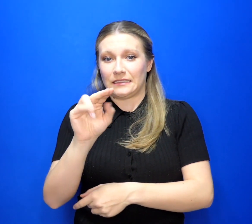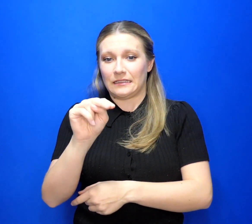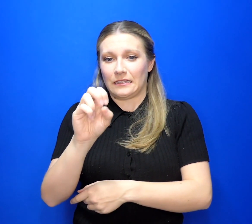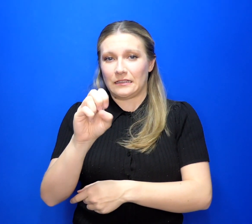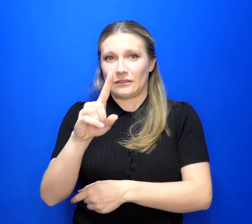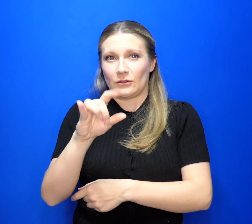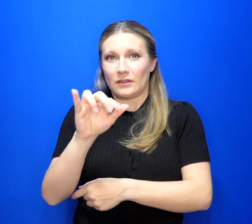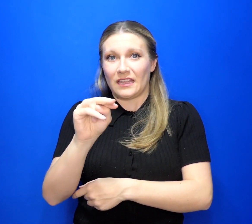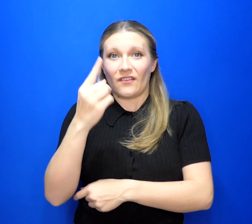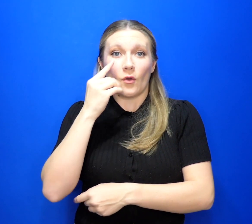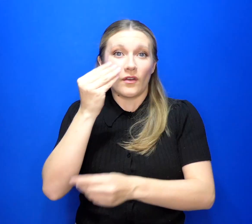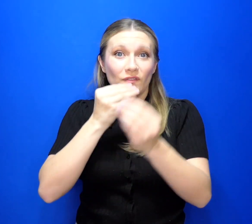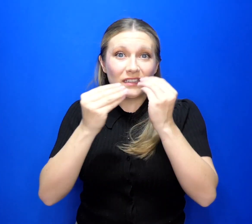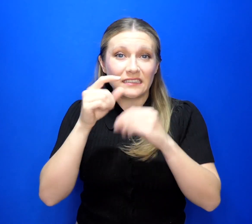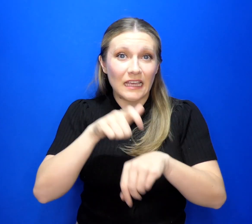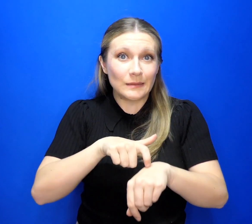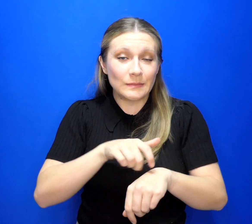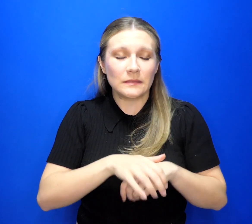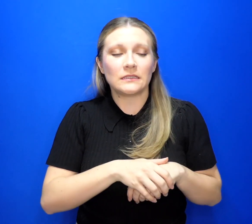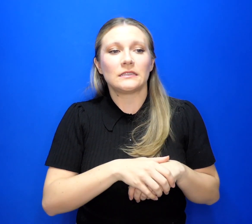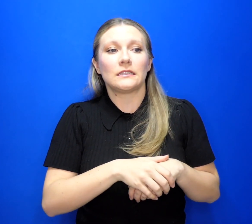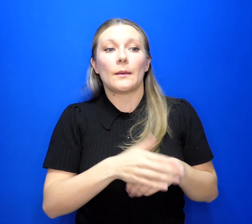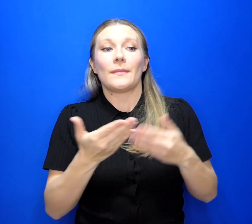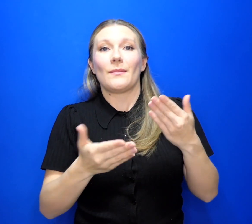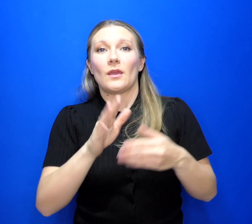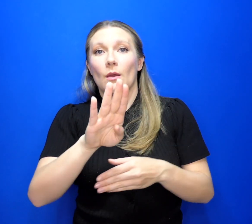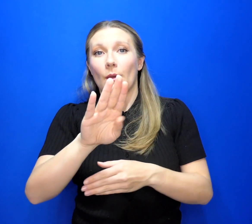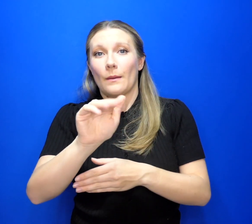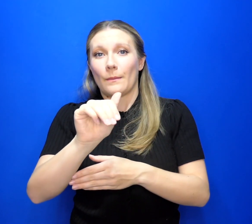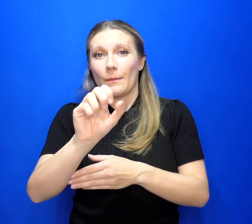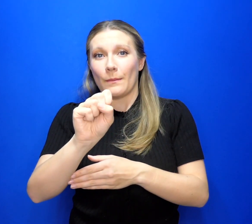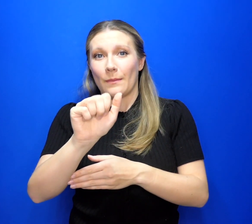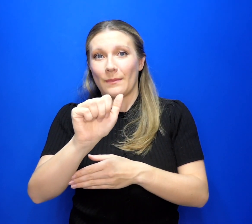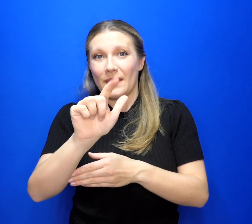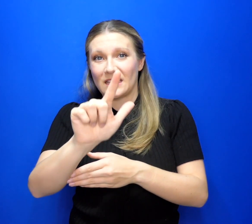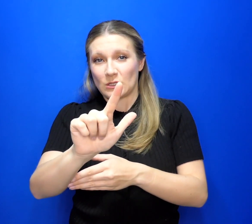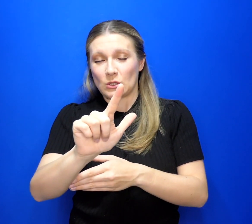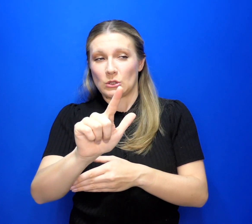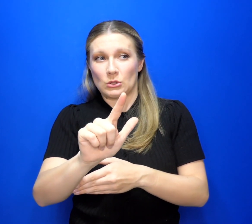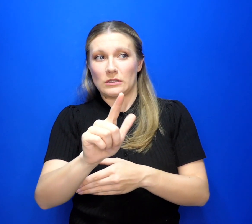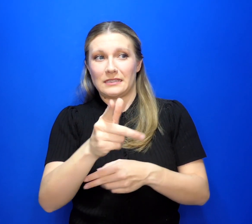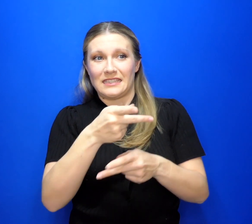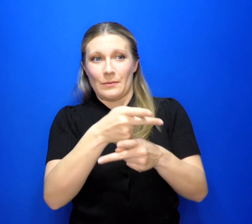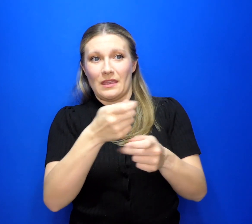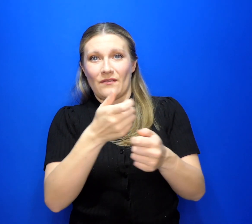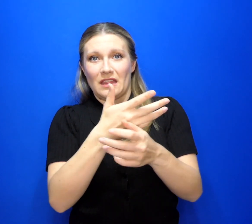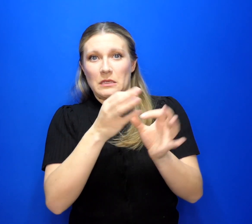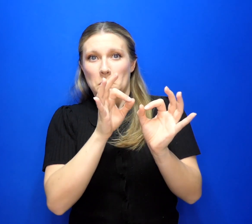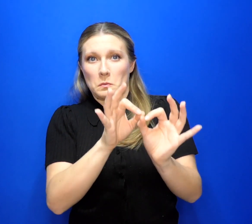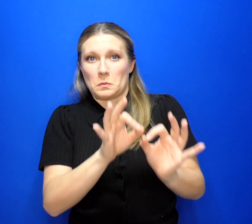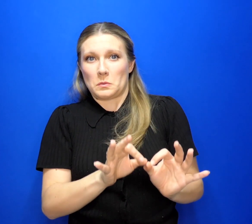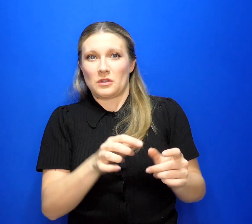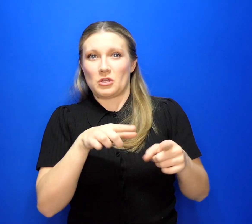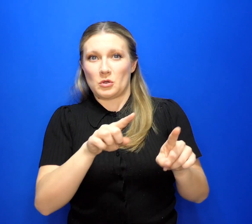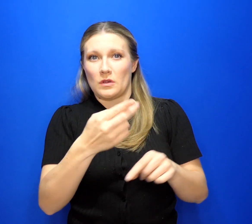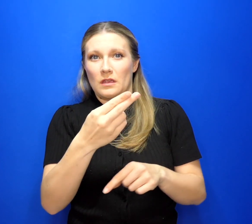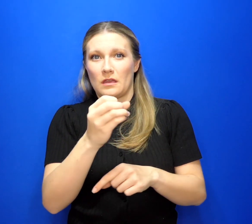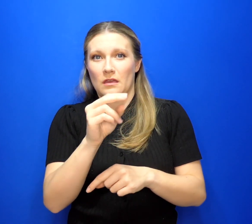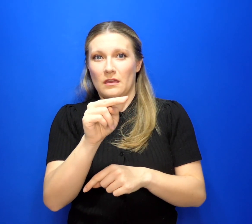holding things really, tight for you in that honeymoon phase. But I think a good